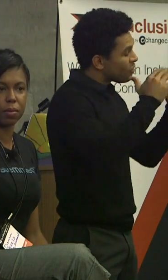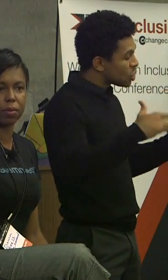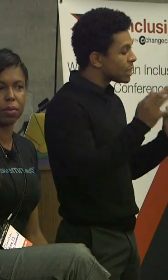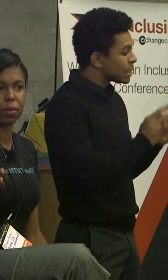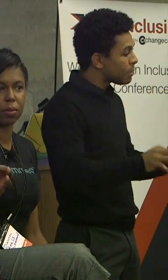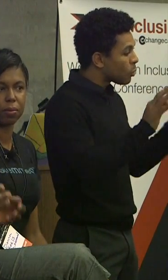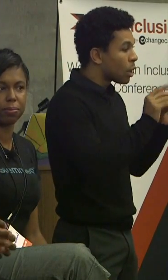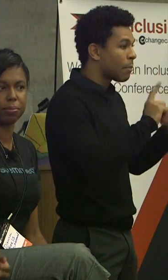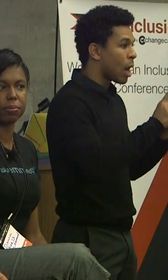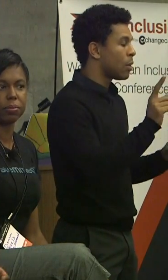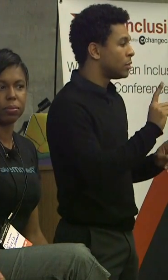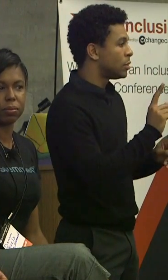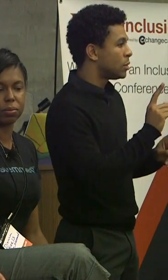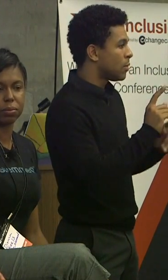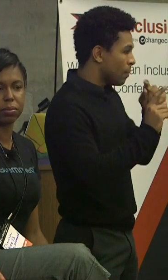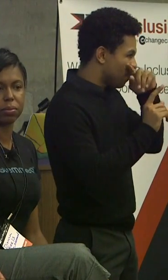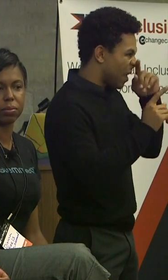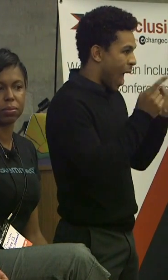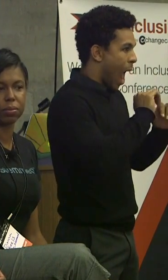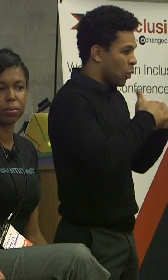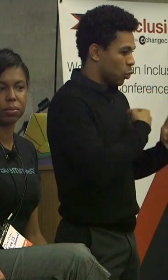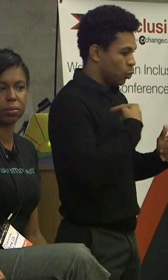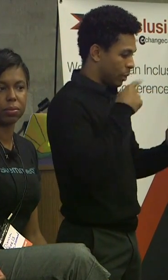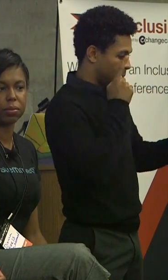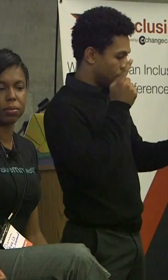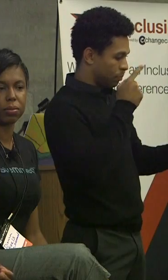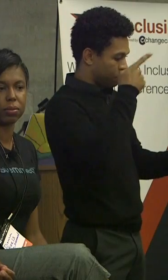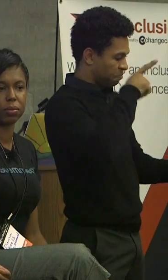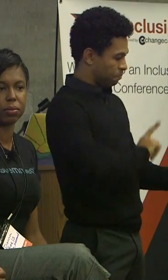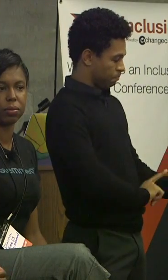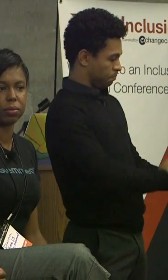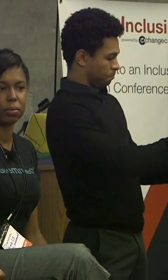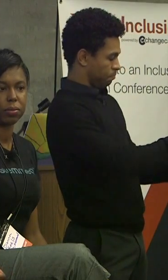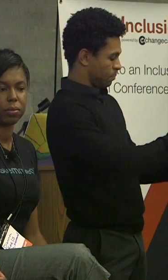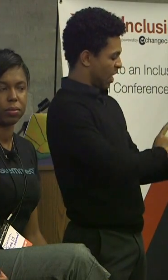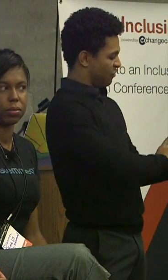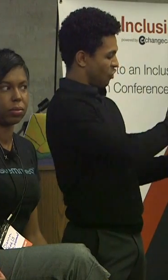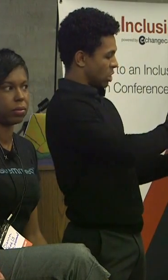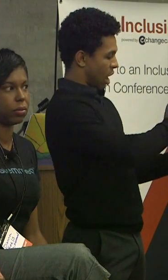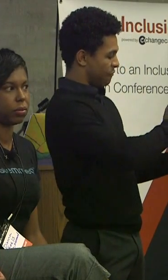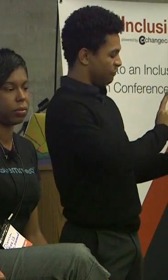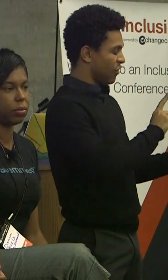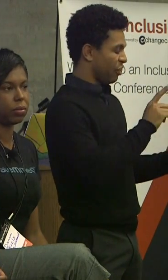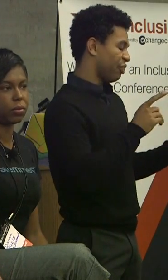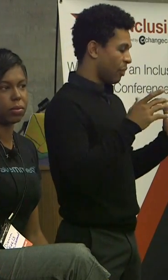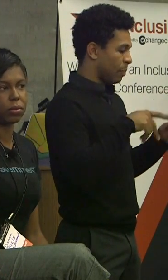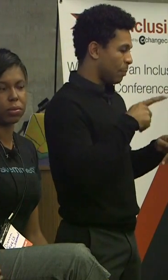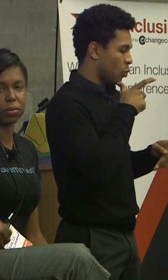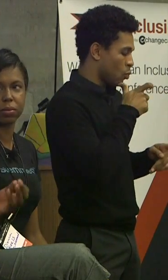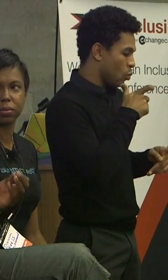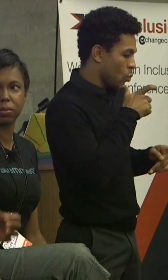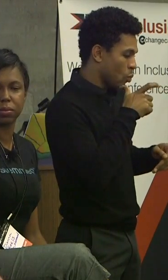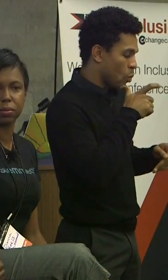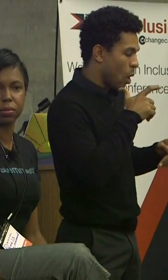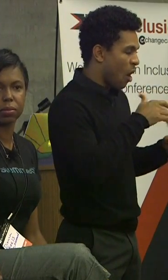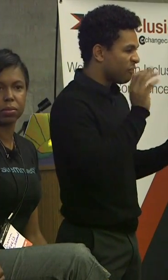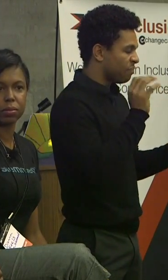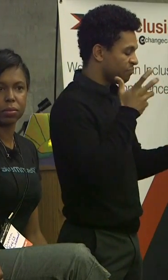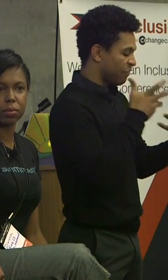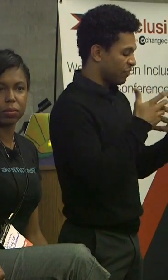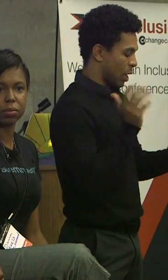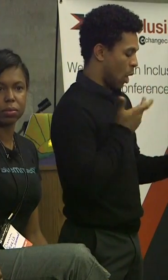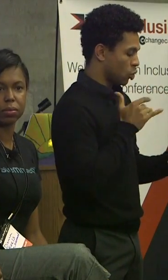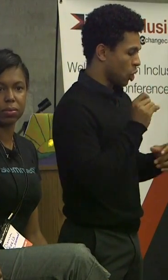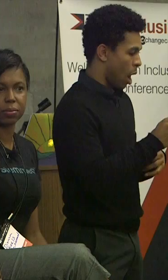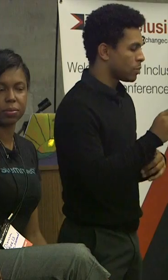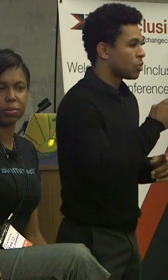candidates? How can we kind of directly get in front of them? So we've essentially created a two-sided marketplace connecting top-tier diverse talent with companies in all